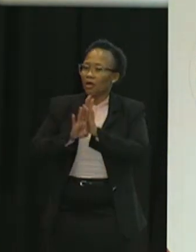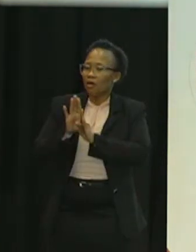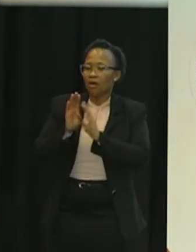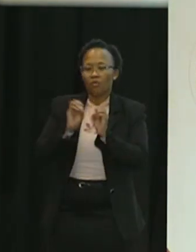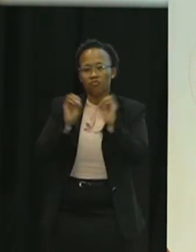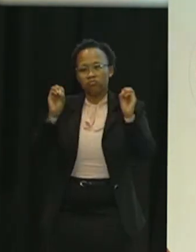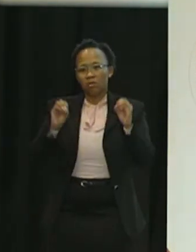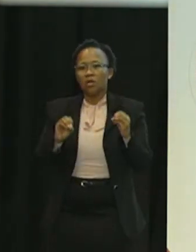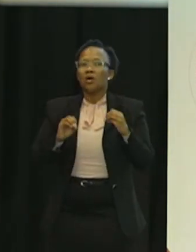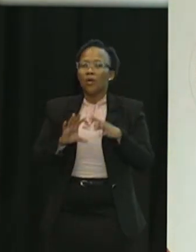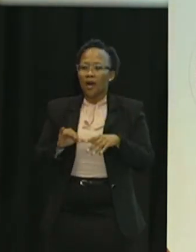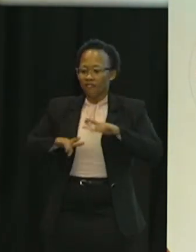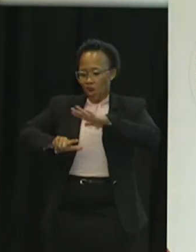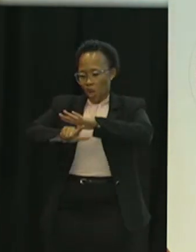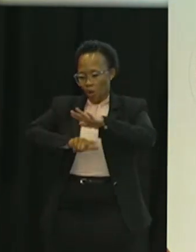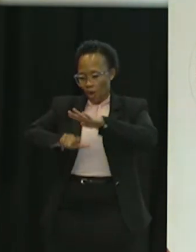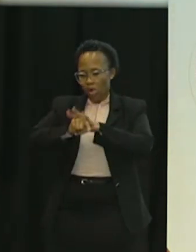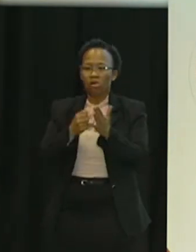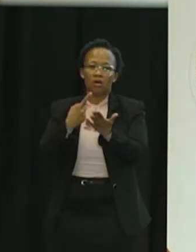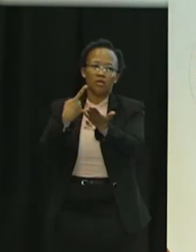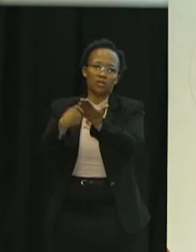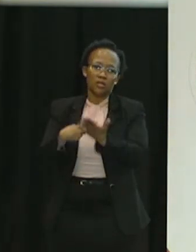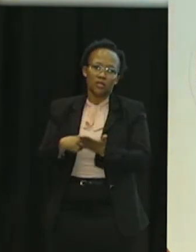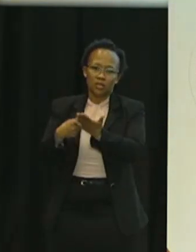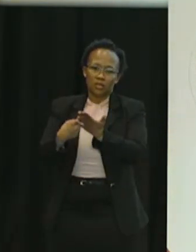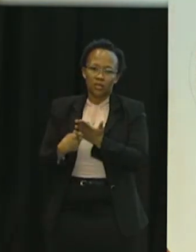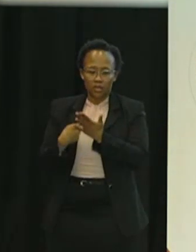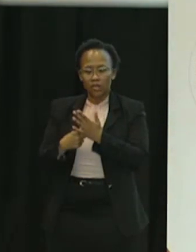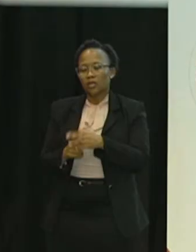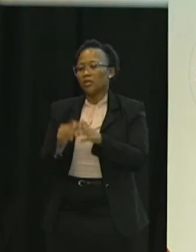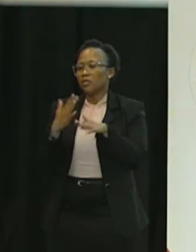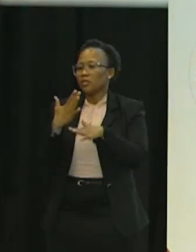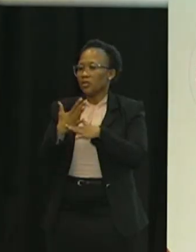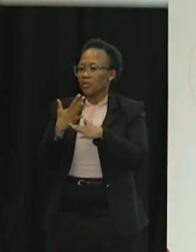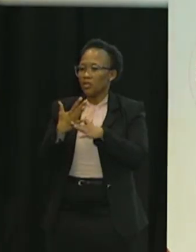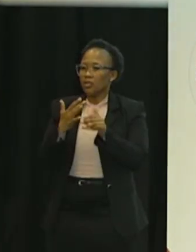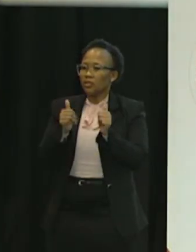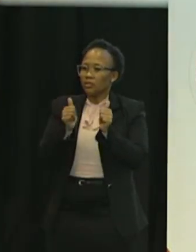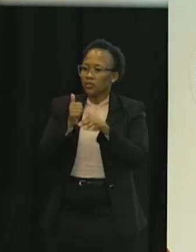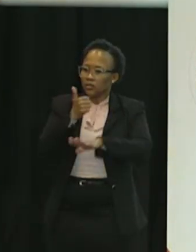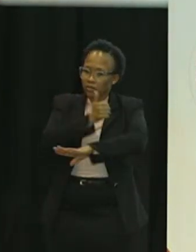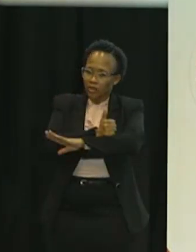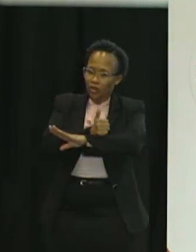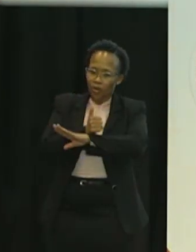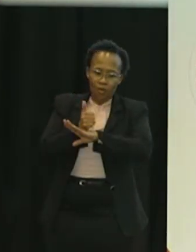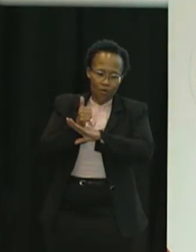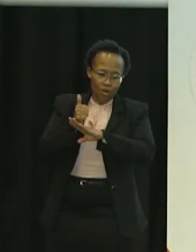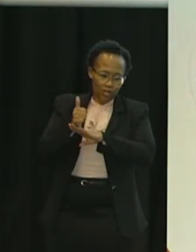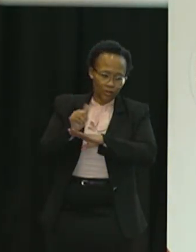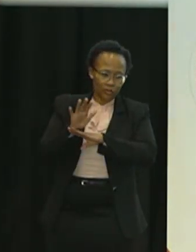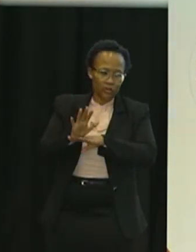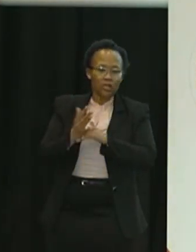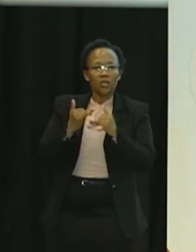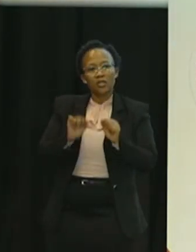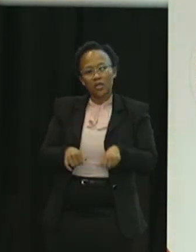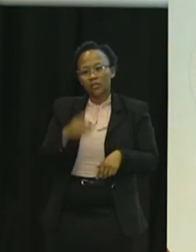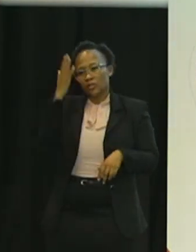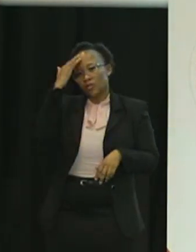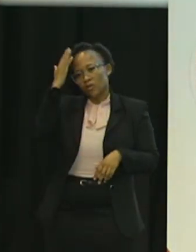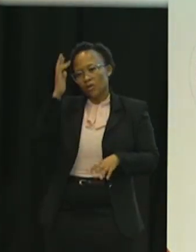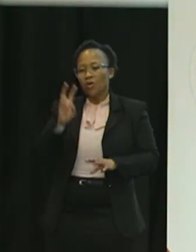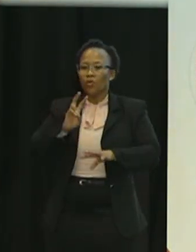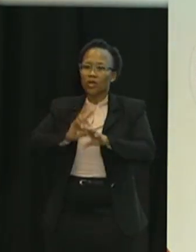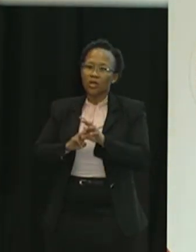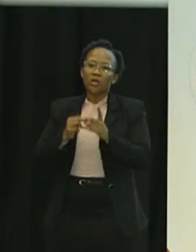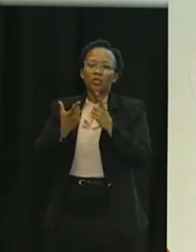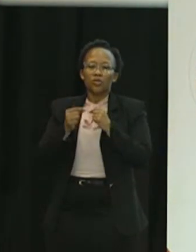discussions and have engagement of key stakeholders in the expansion of the NSP sites. We also know that we need to target some of the